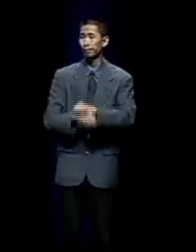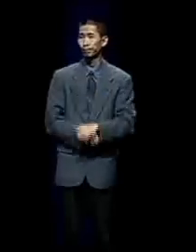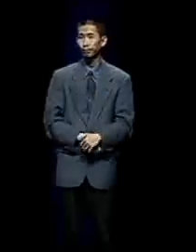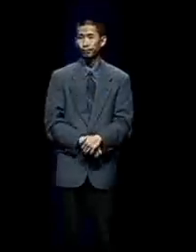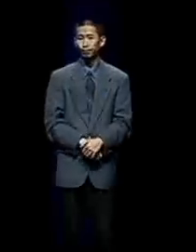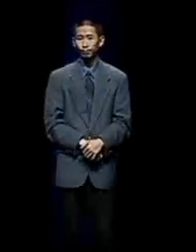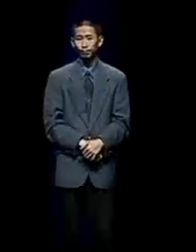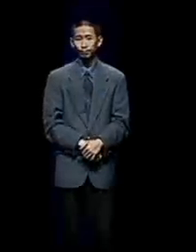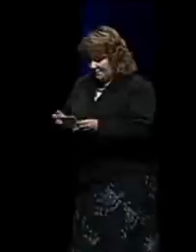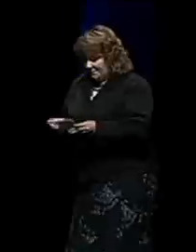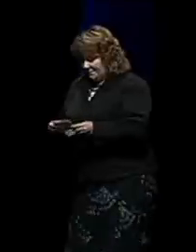Thank you.